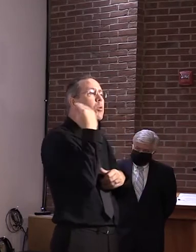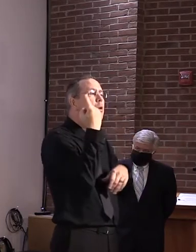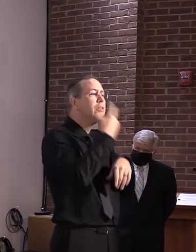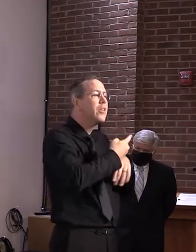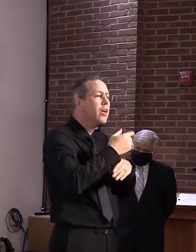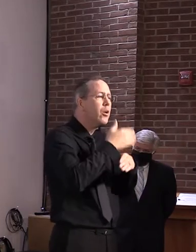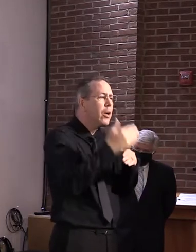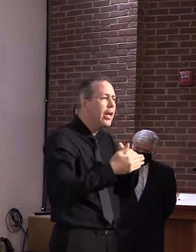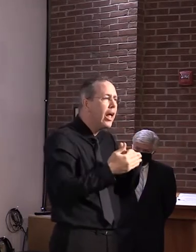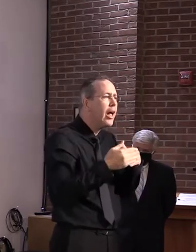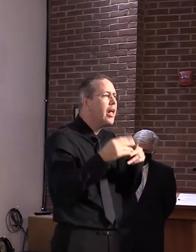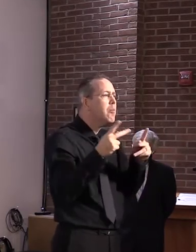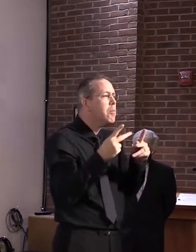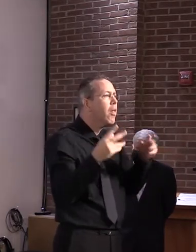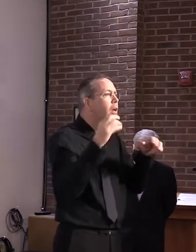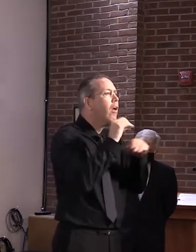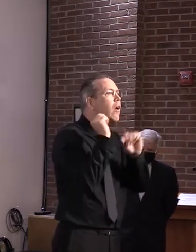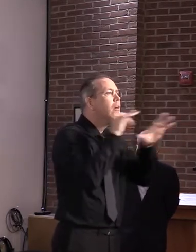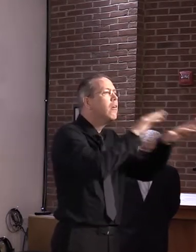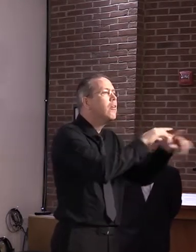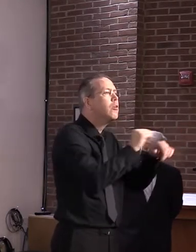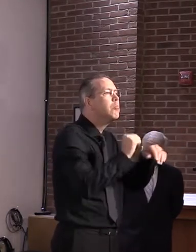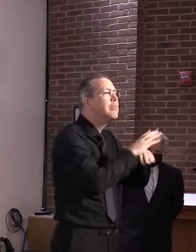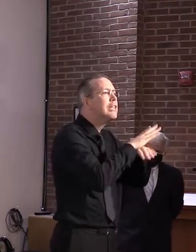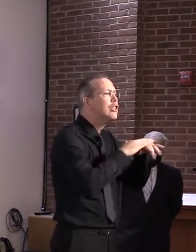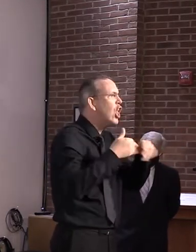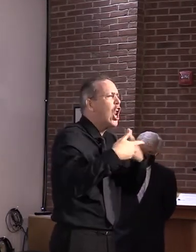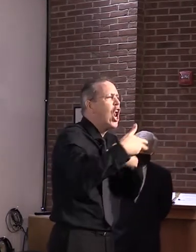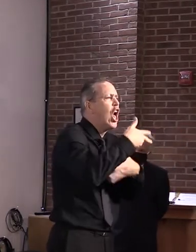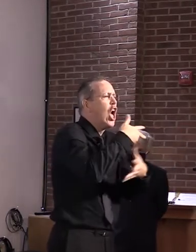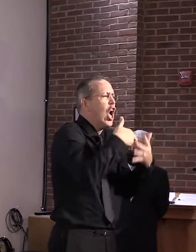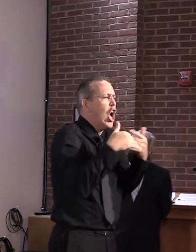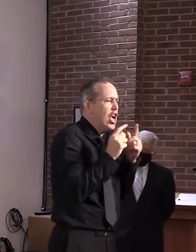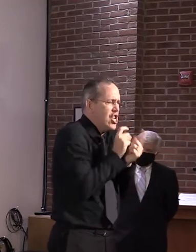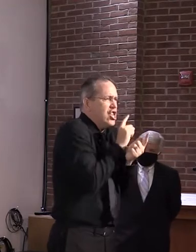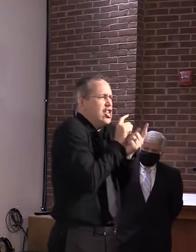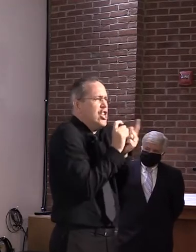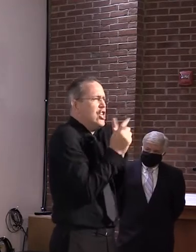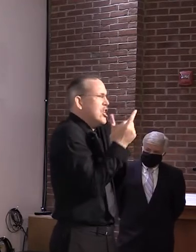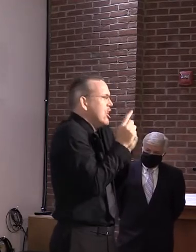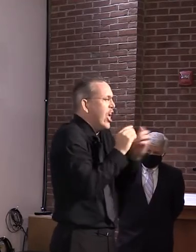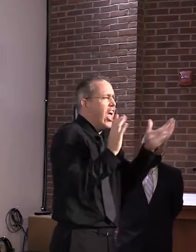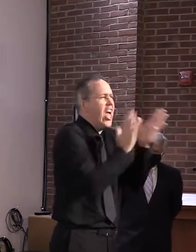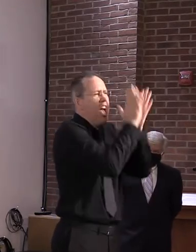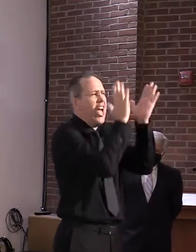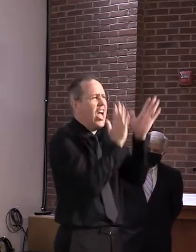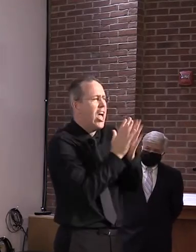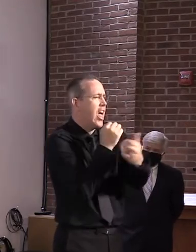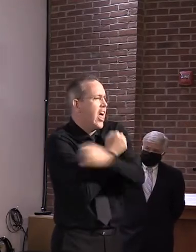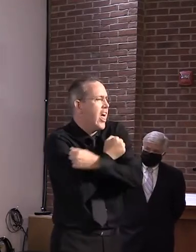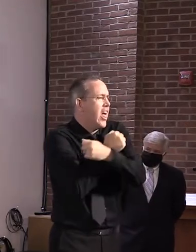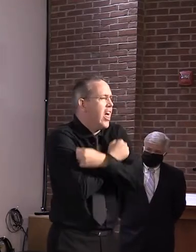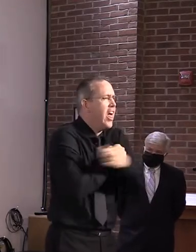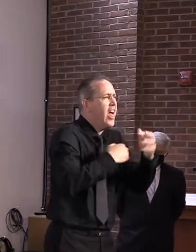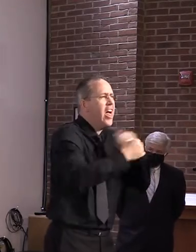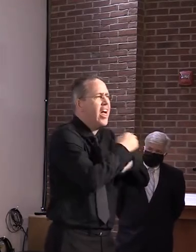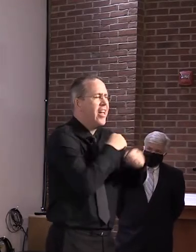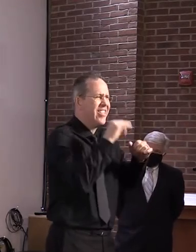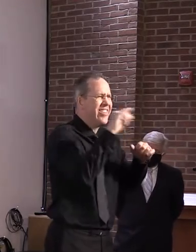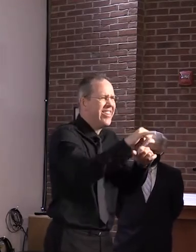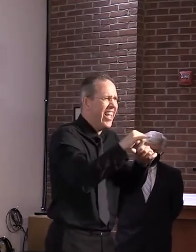people congregating very closely together, sometimes in the water, sometimes on the beach, sometimes at a